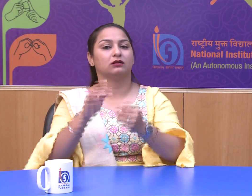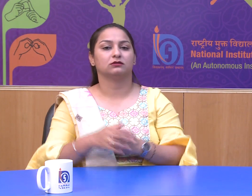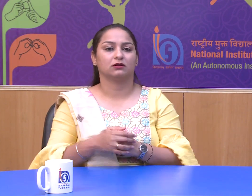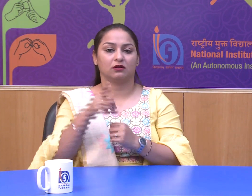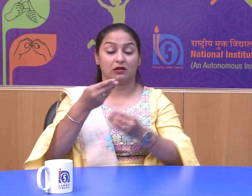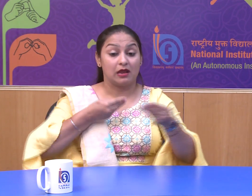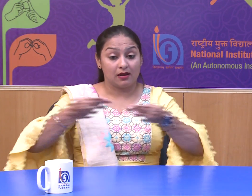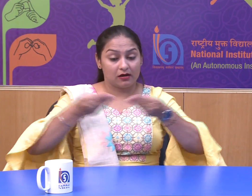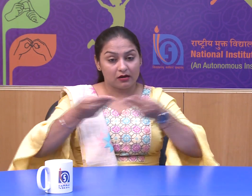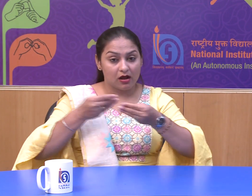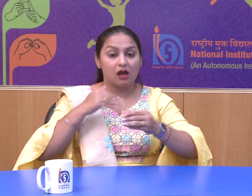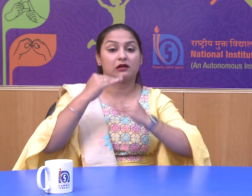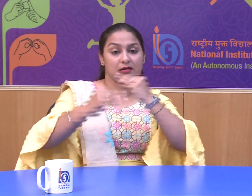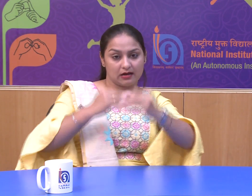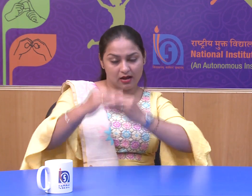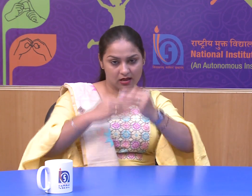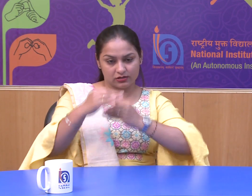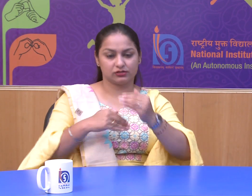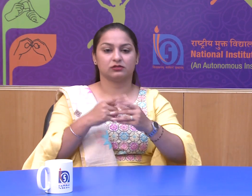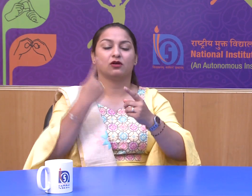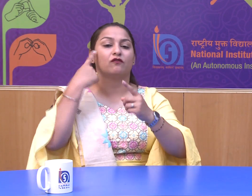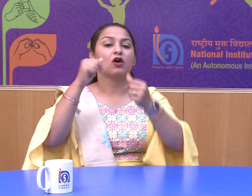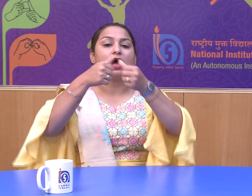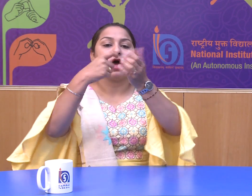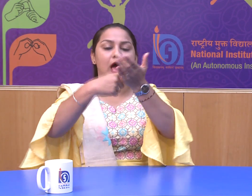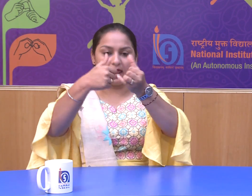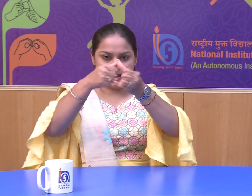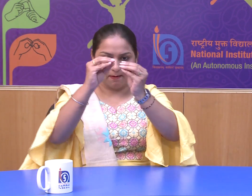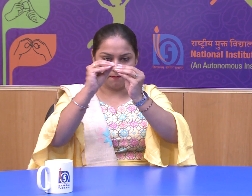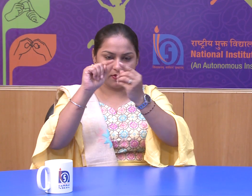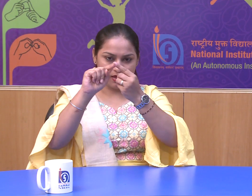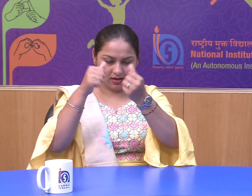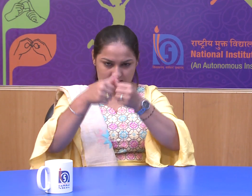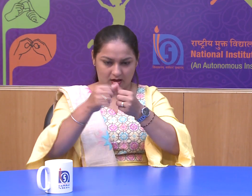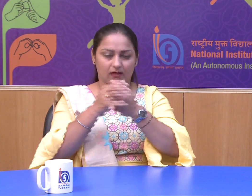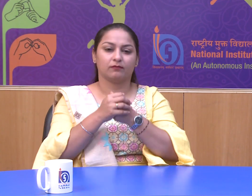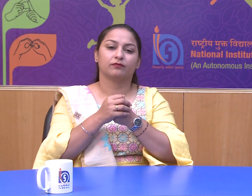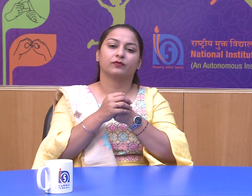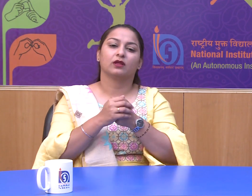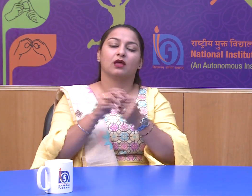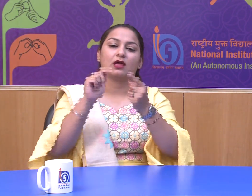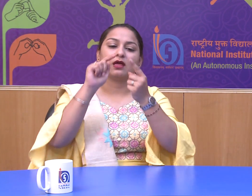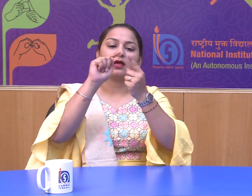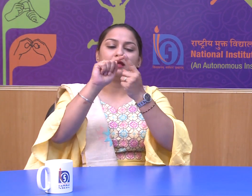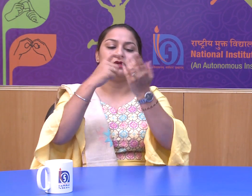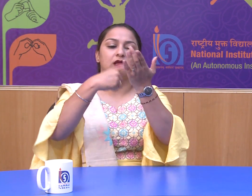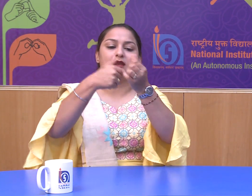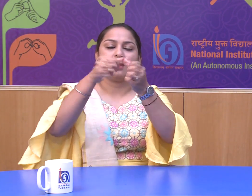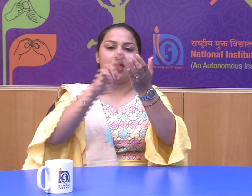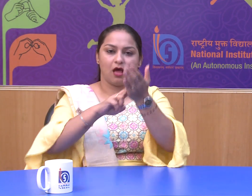trade relations with the Arabia, Iran and the Red Sea port to the west as well